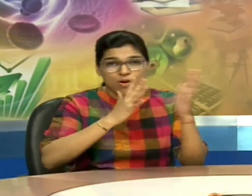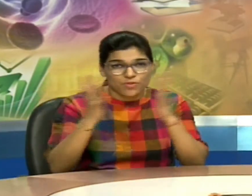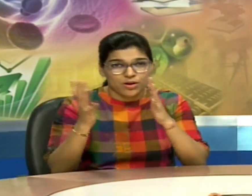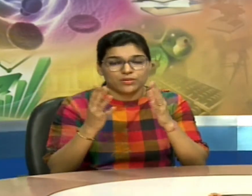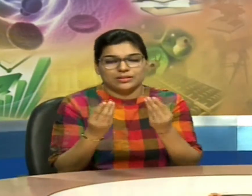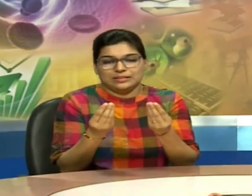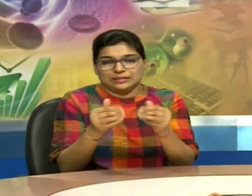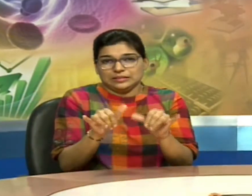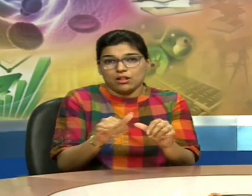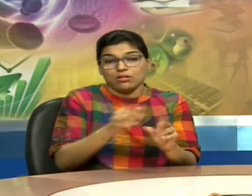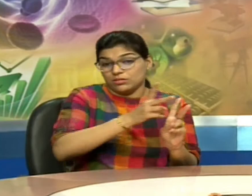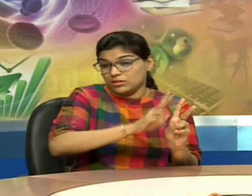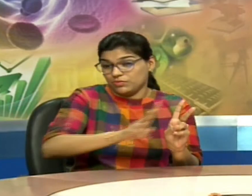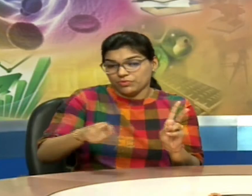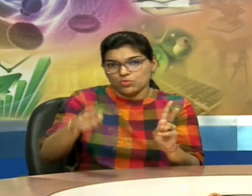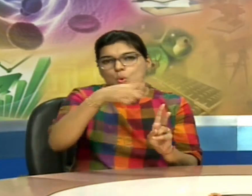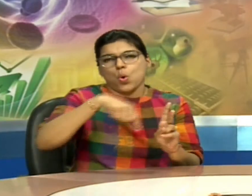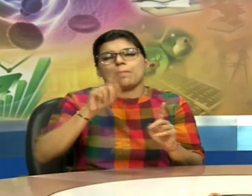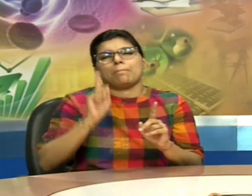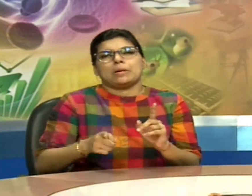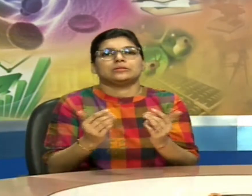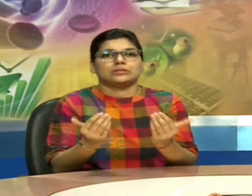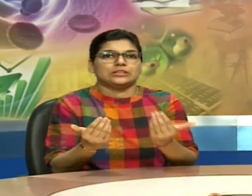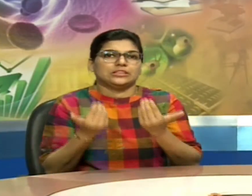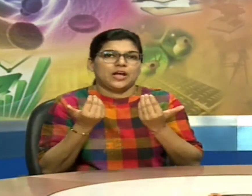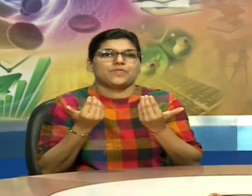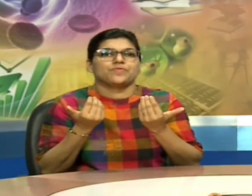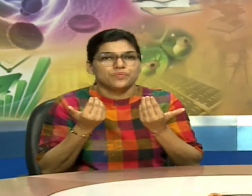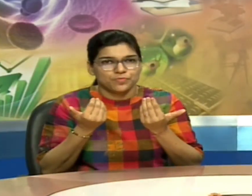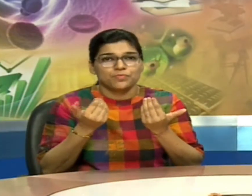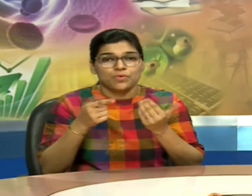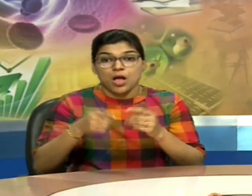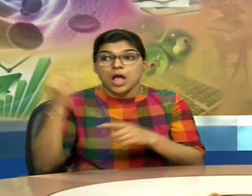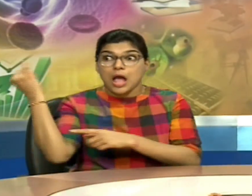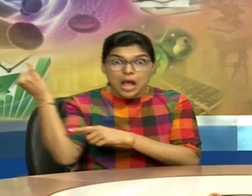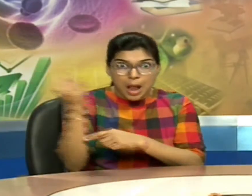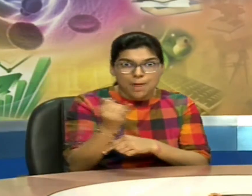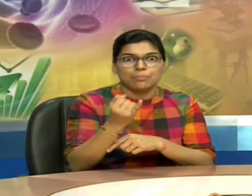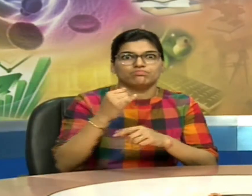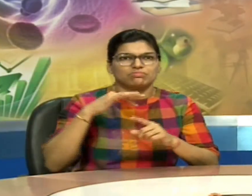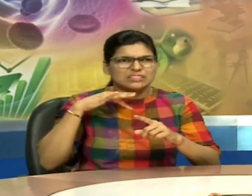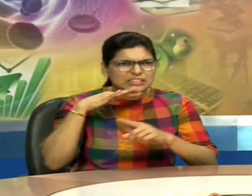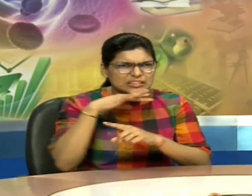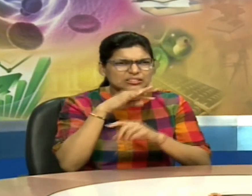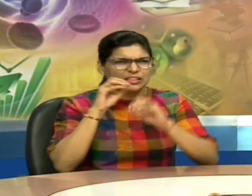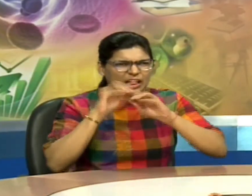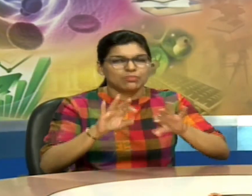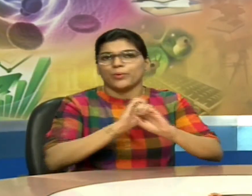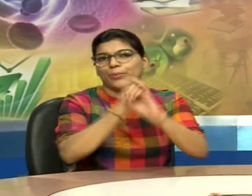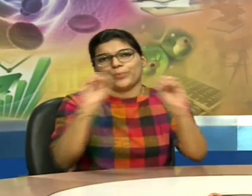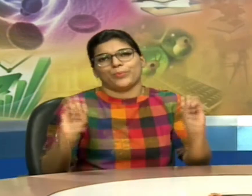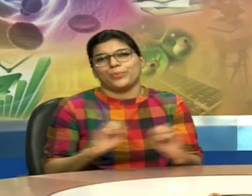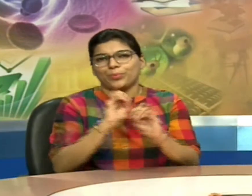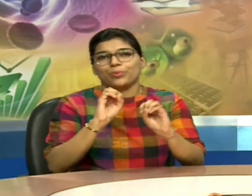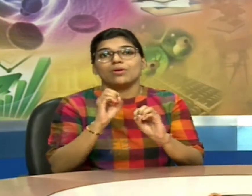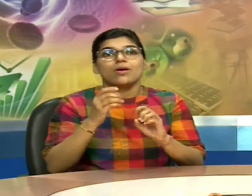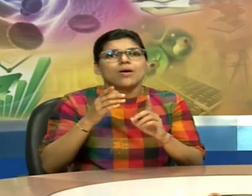the water, in the air. We have seen lots of smoke and polluted air. So if